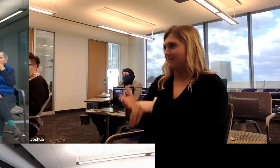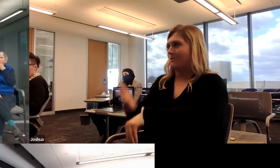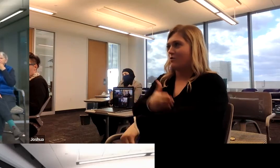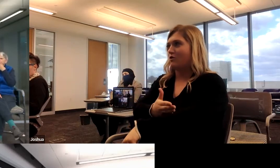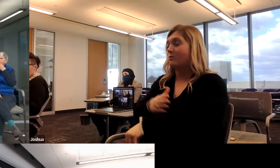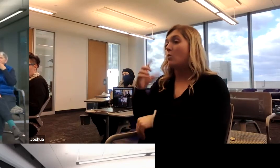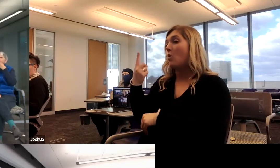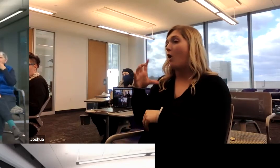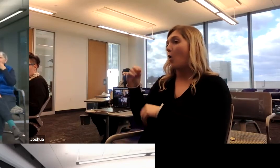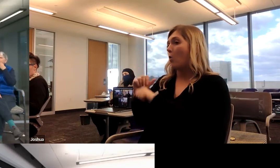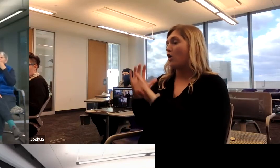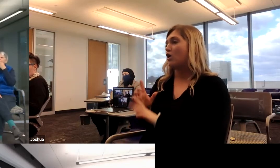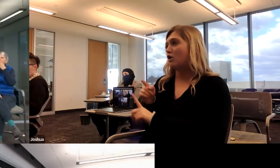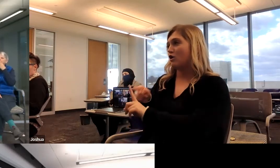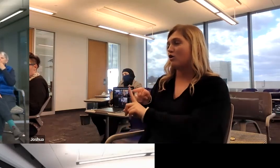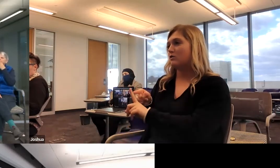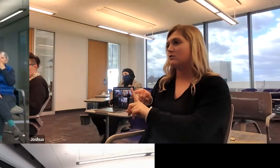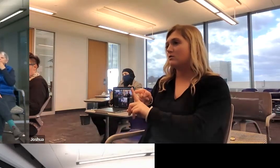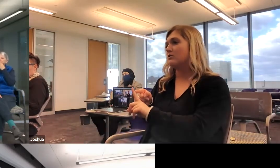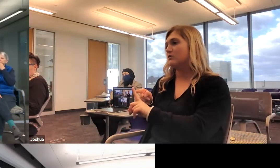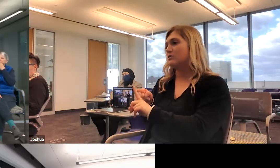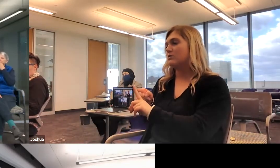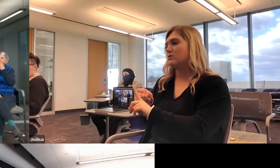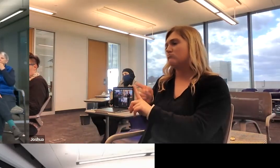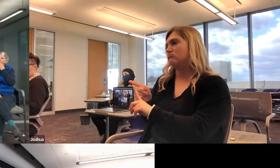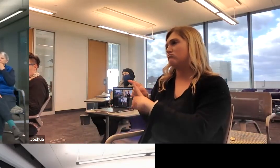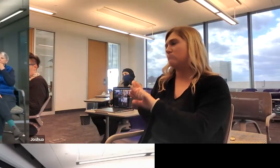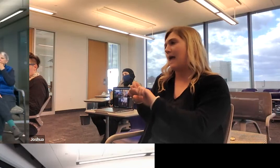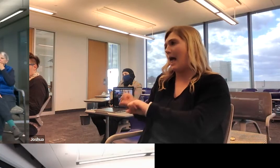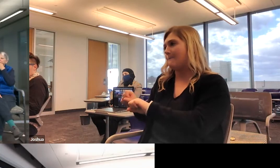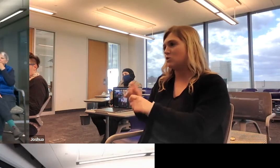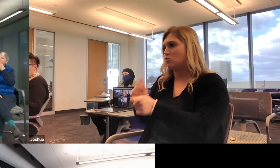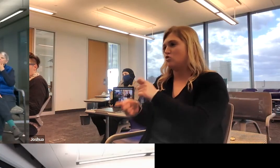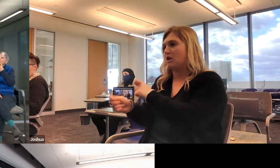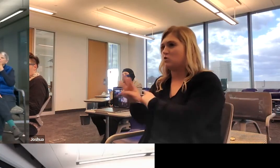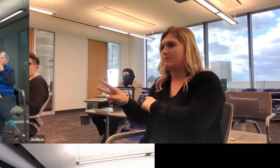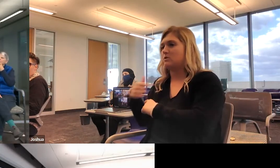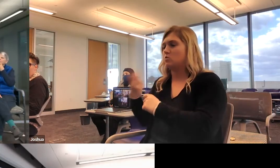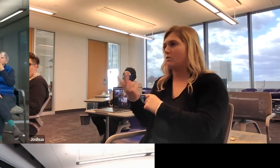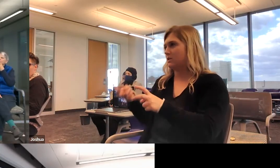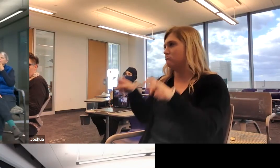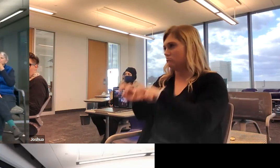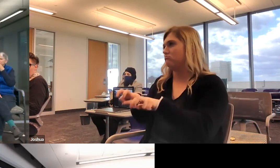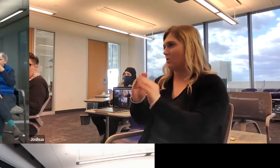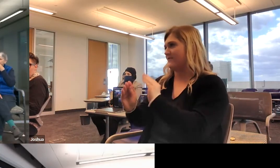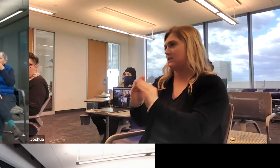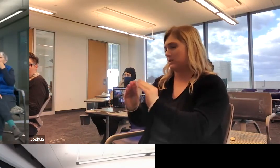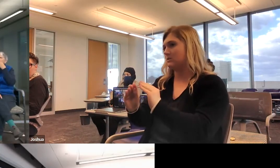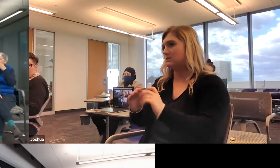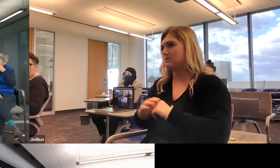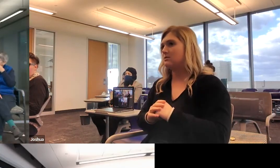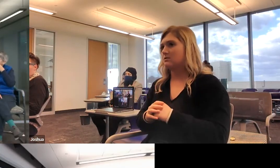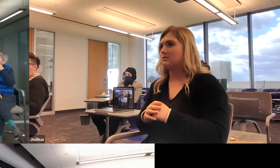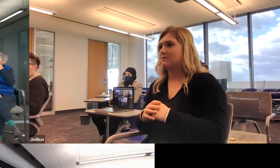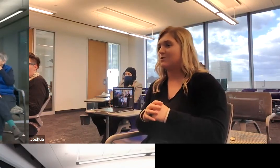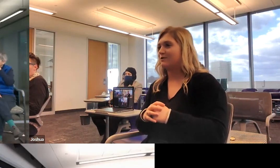my coworker who has the capability of making changes to the website. The